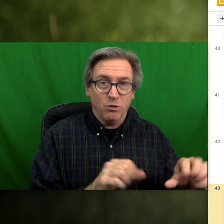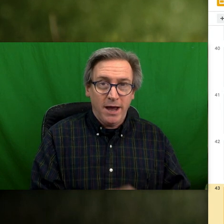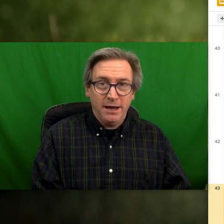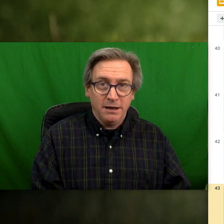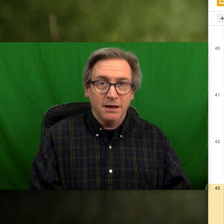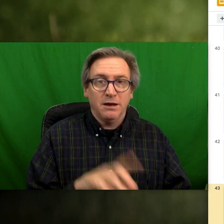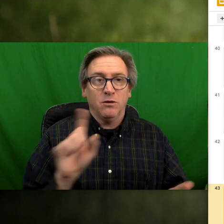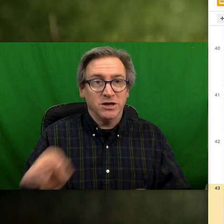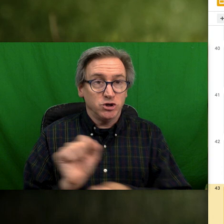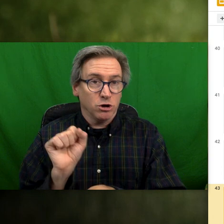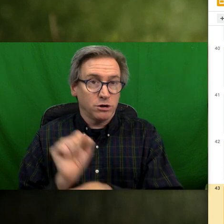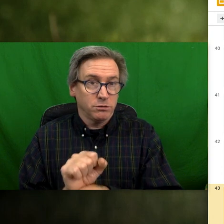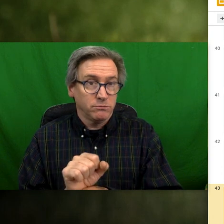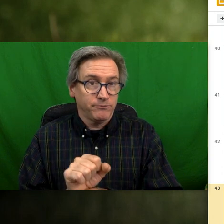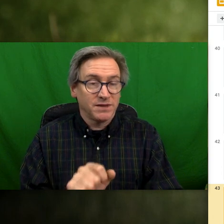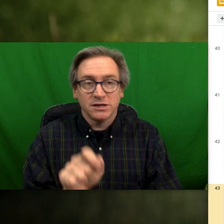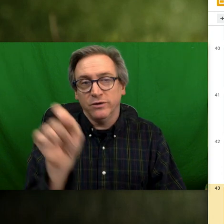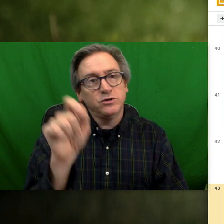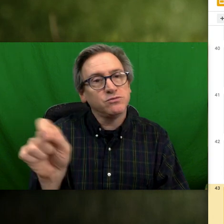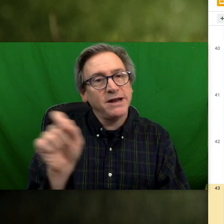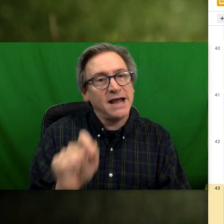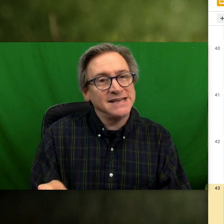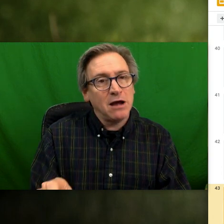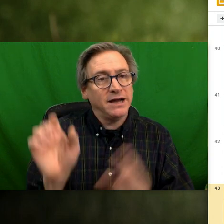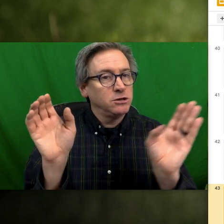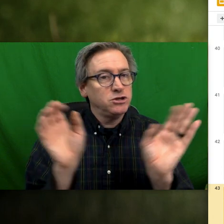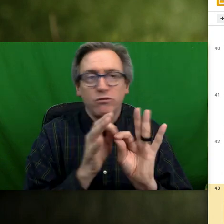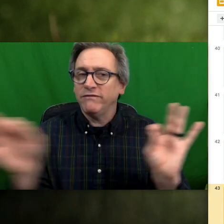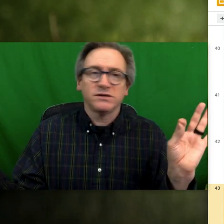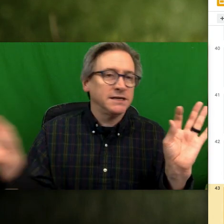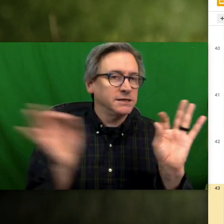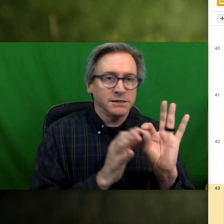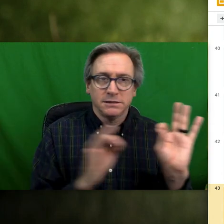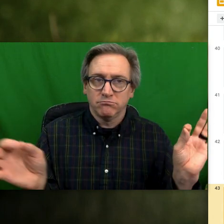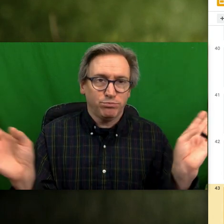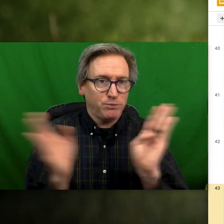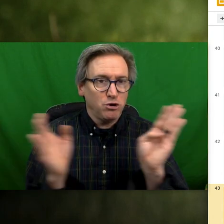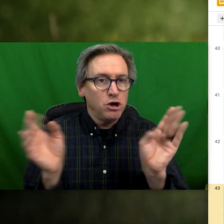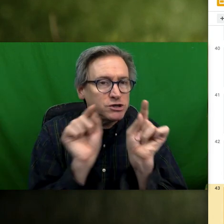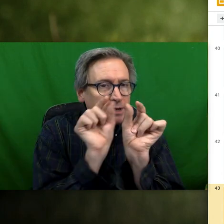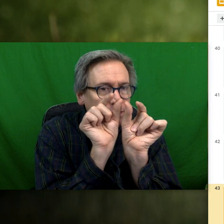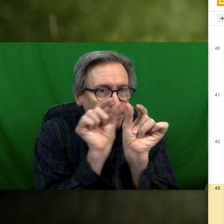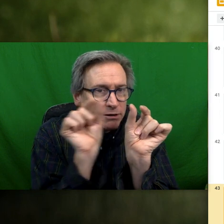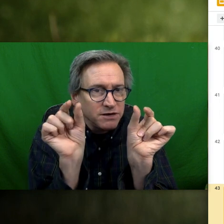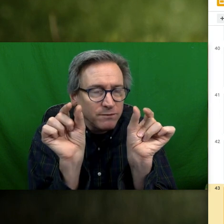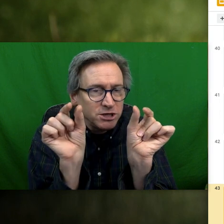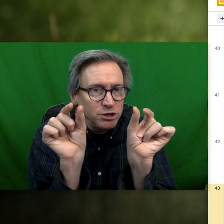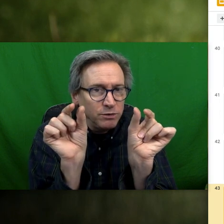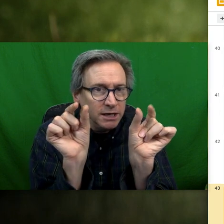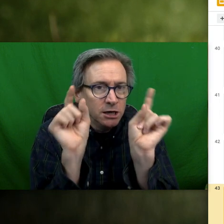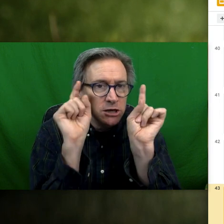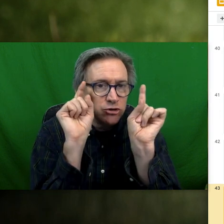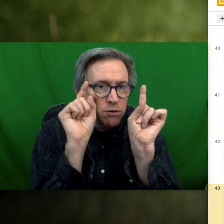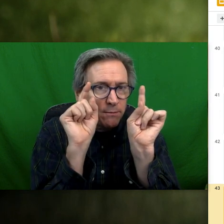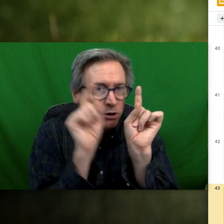put them away, went to work. So if you just write an outline, don't write full sentences. Just write the barest information you